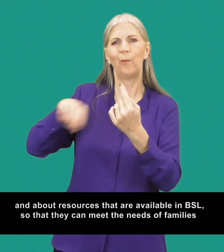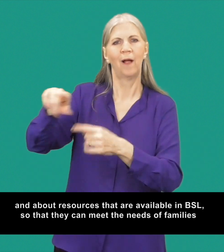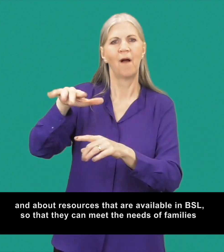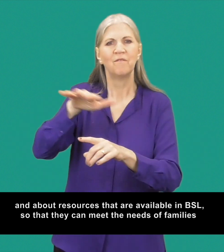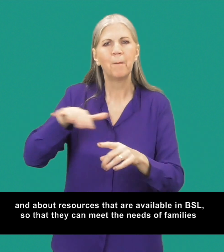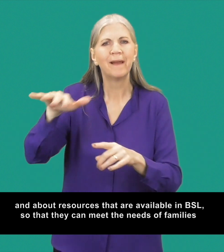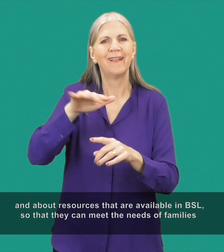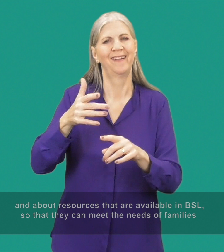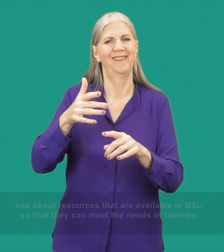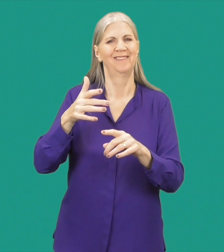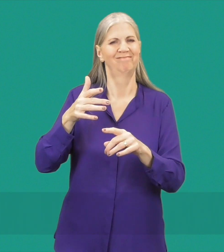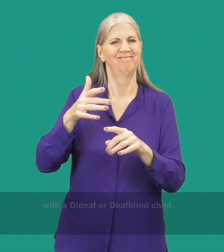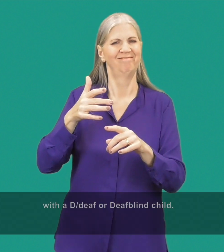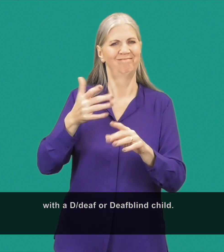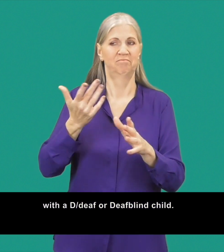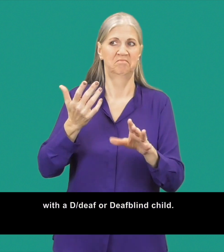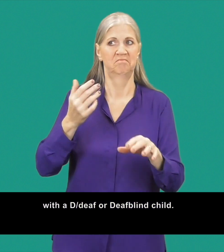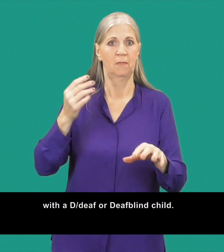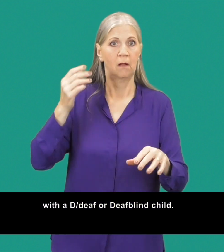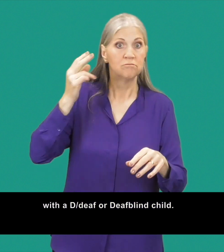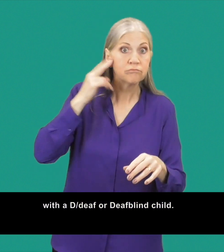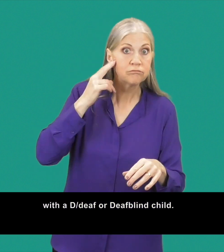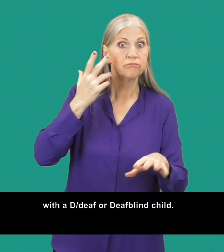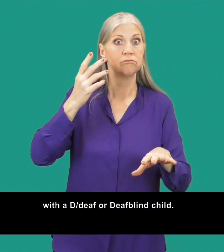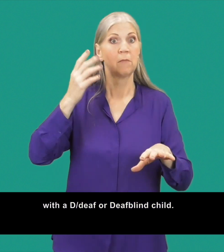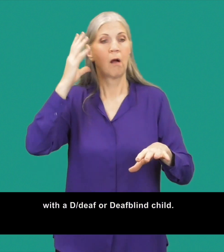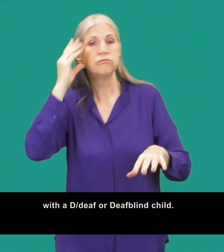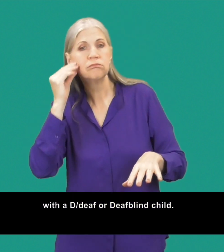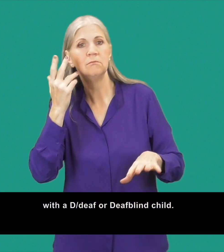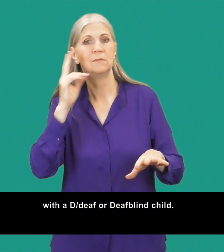with a deaf or deafblind child.